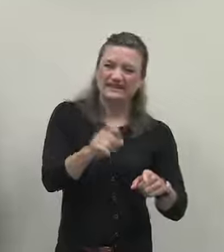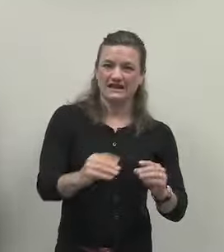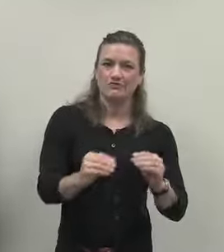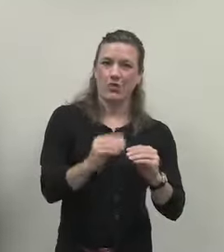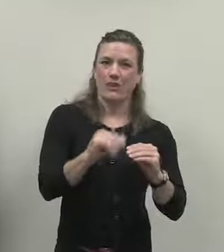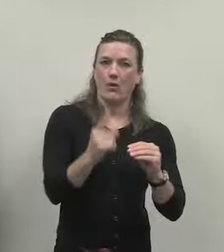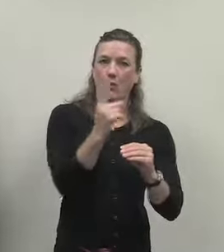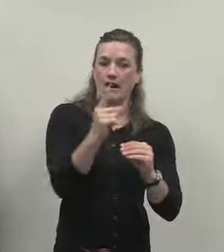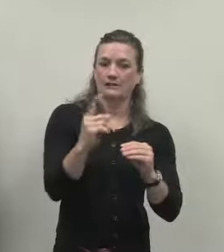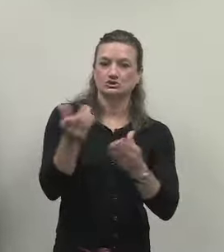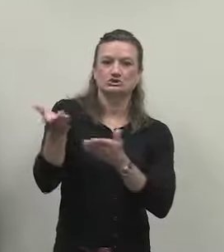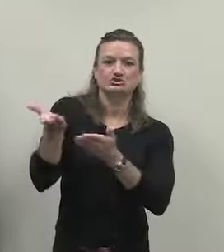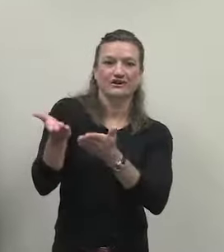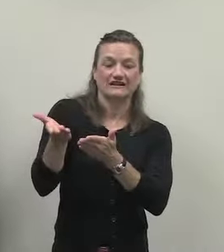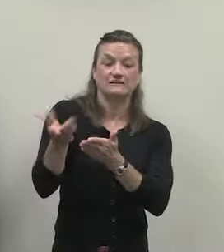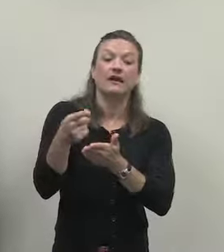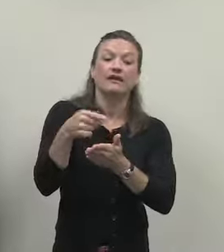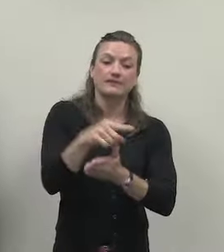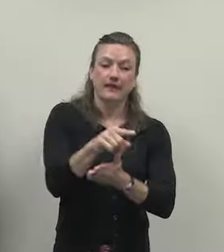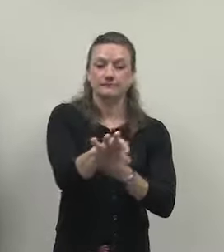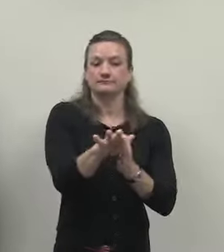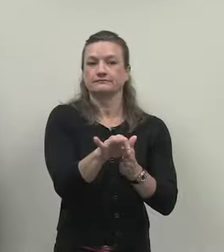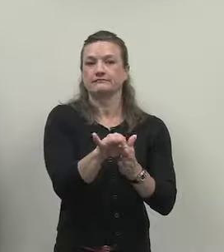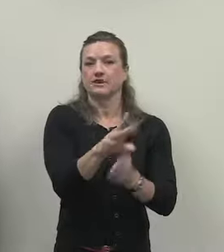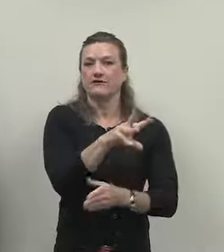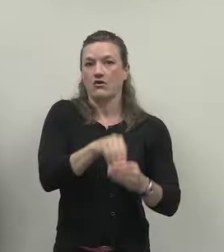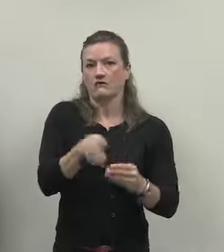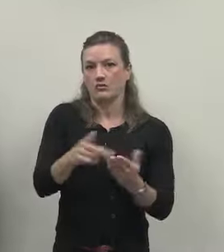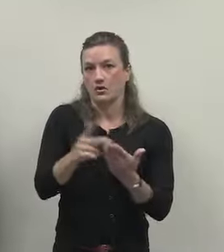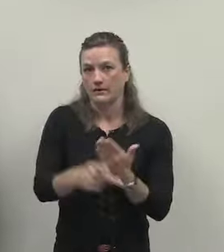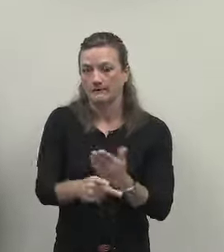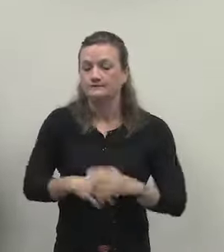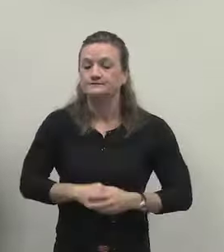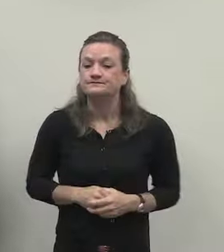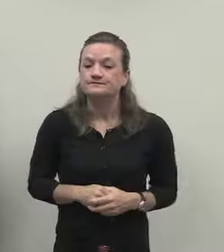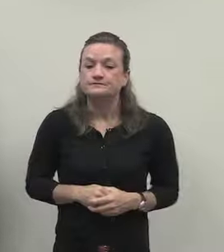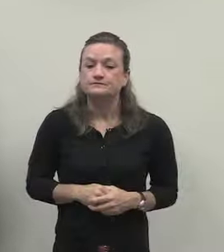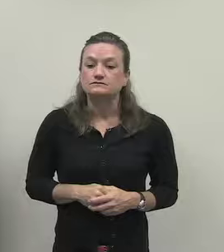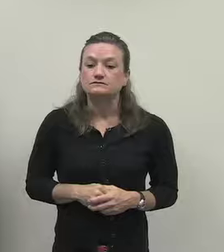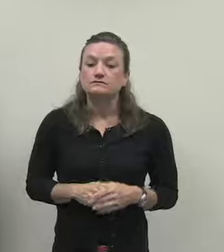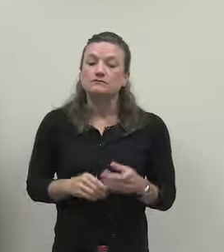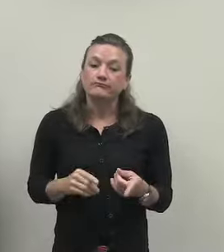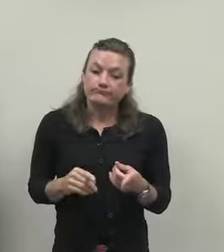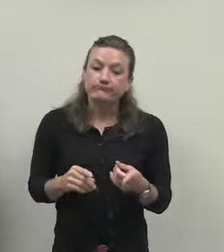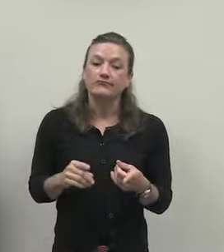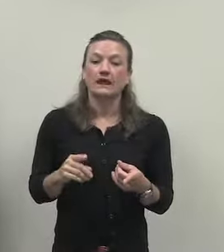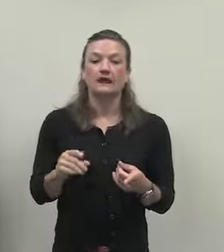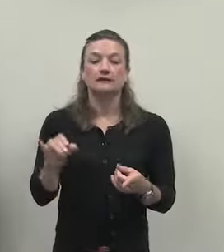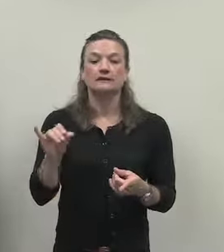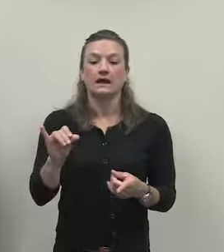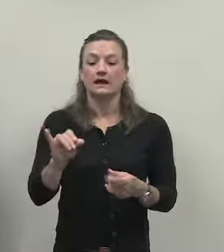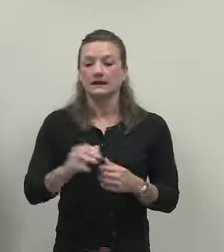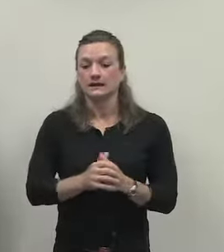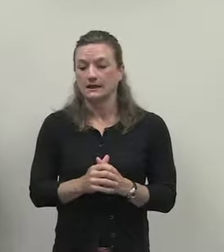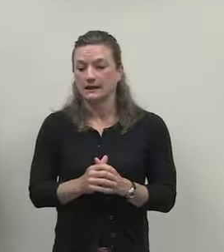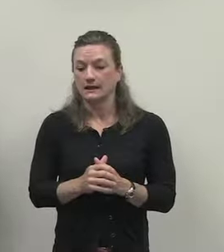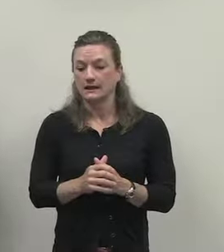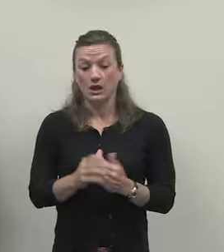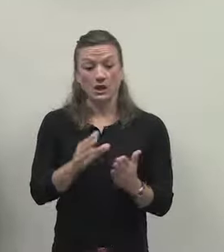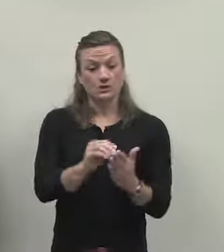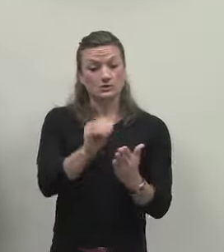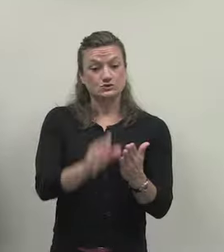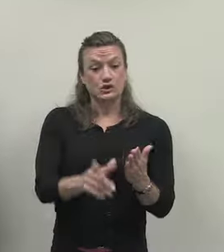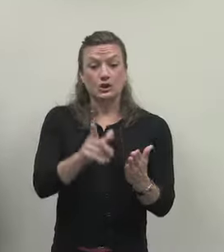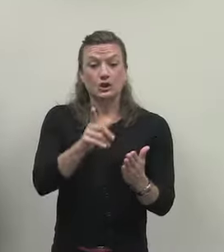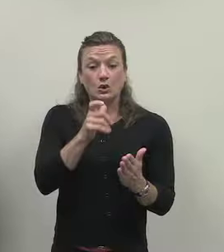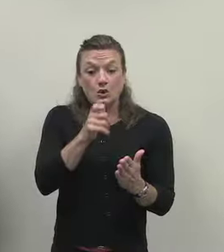more than one service when they get out of school. You can think of this as the students